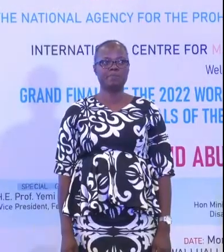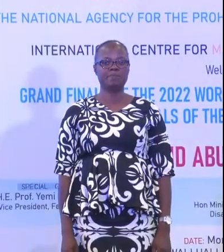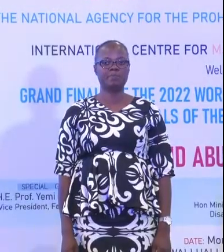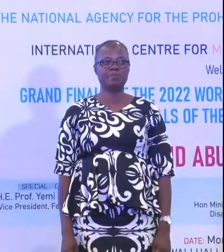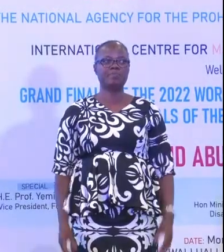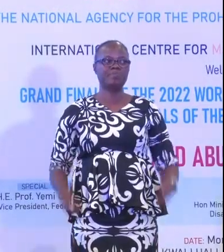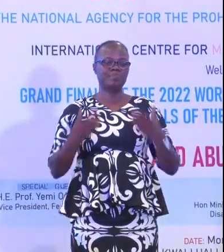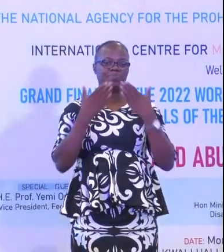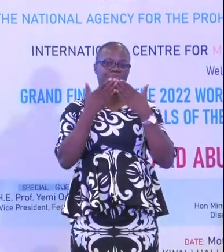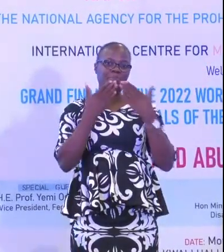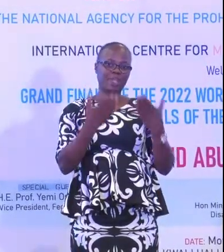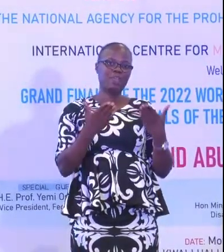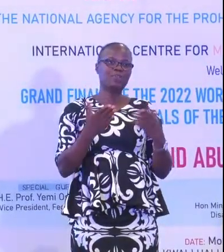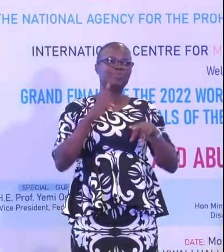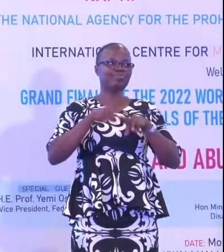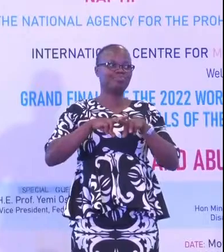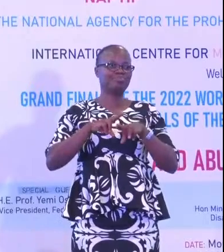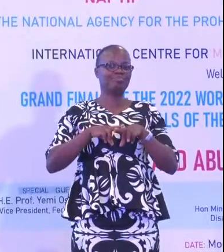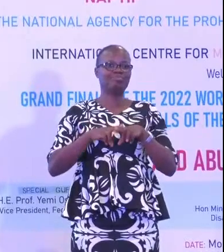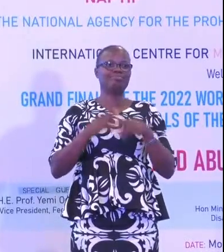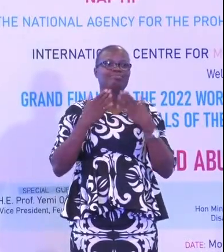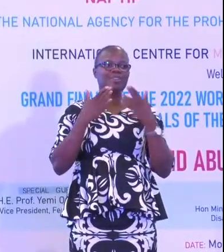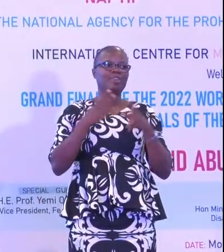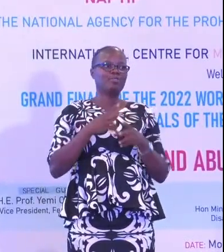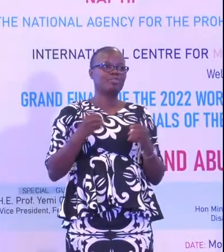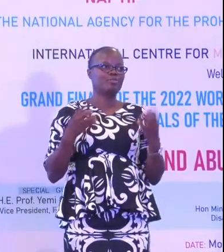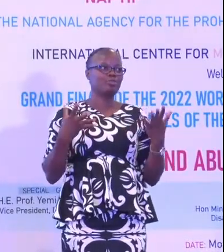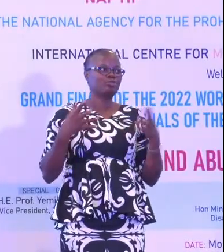Thank you. Please be seated. Thank you very much.